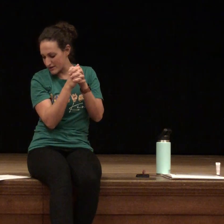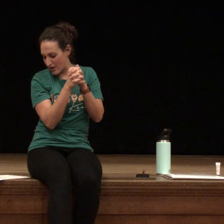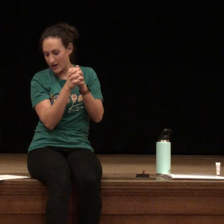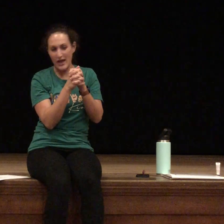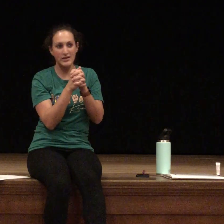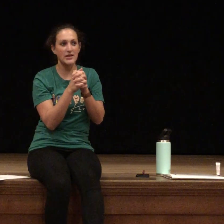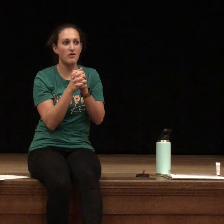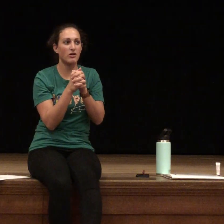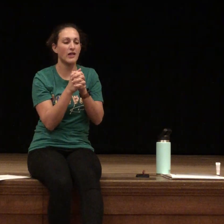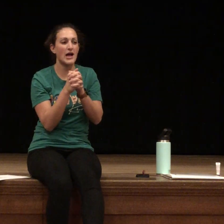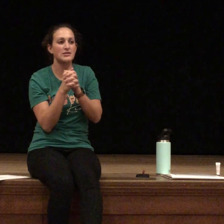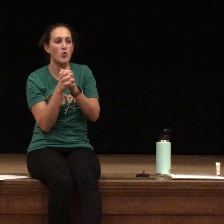down ASL class when.